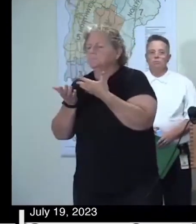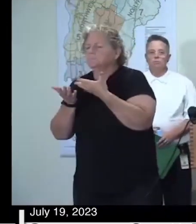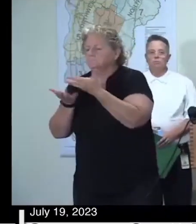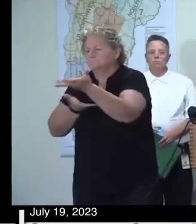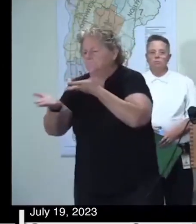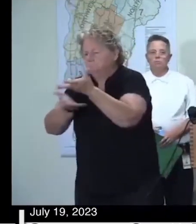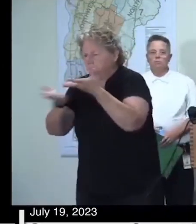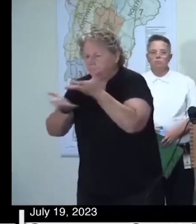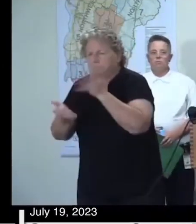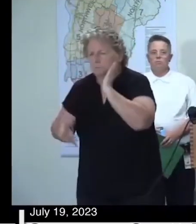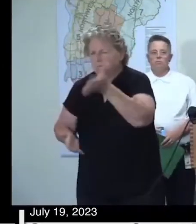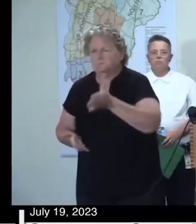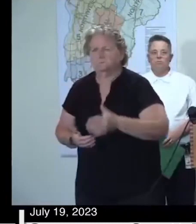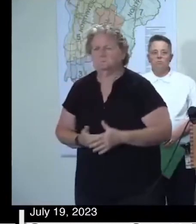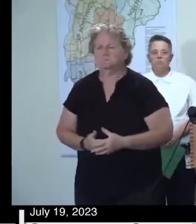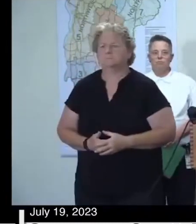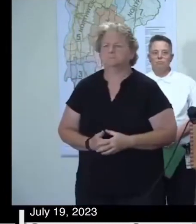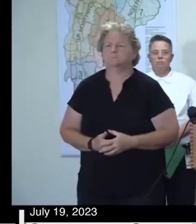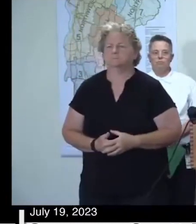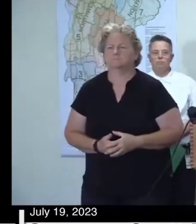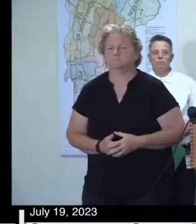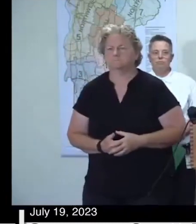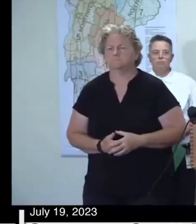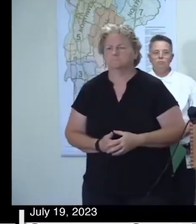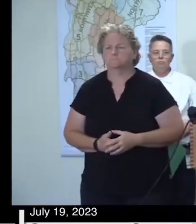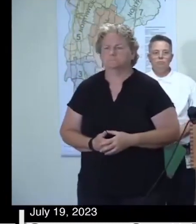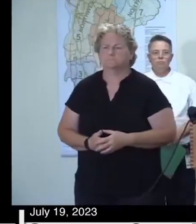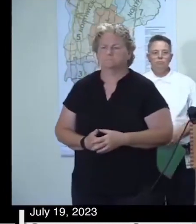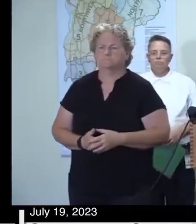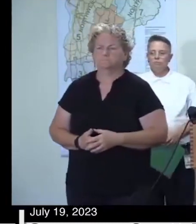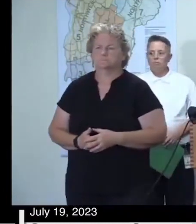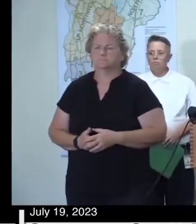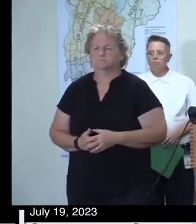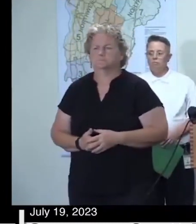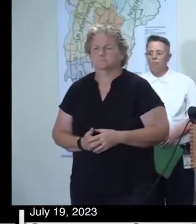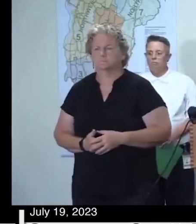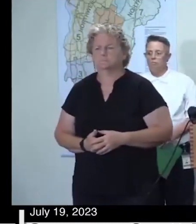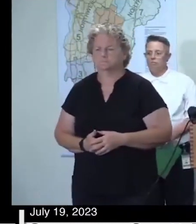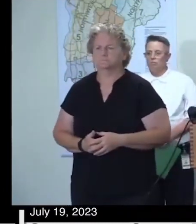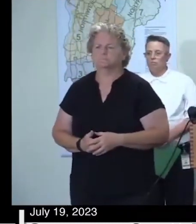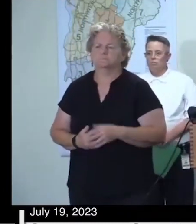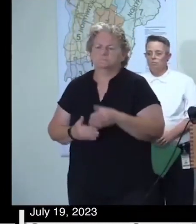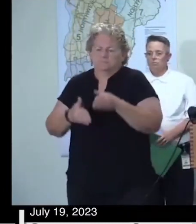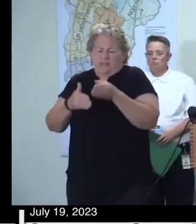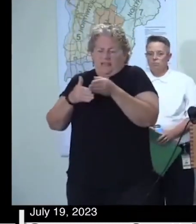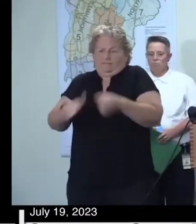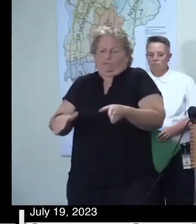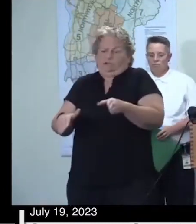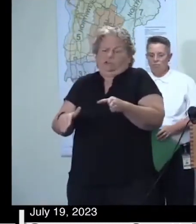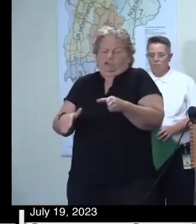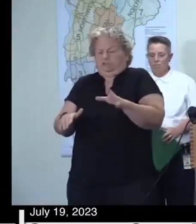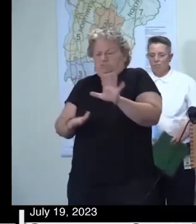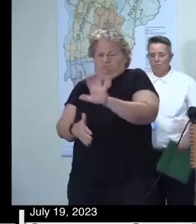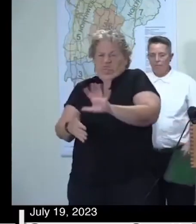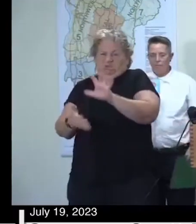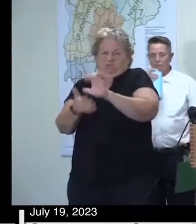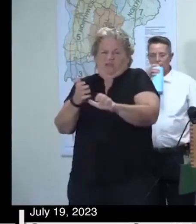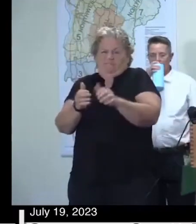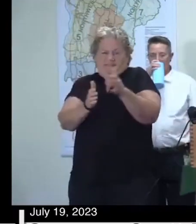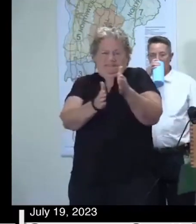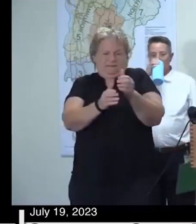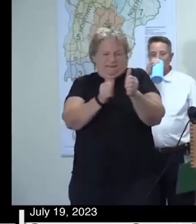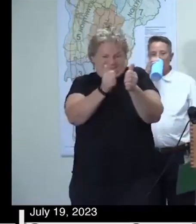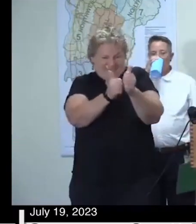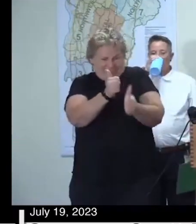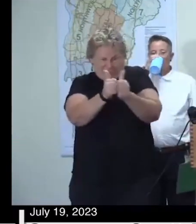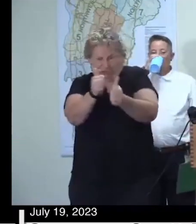FEMA, go online to sign up for assistance, and the first thing it starts is we have a housing inspection. And so